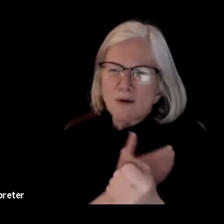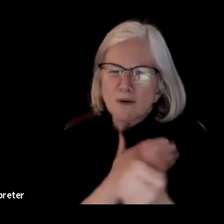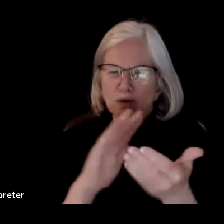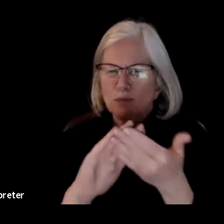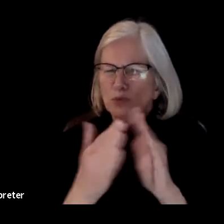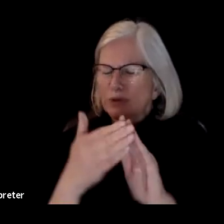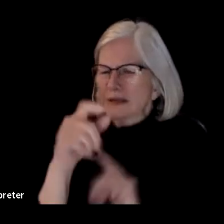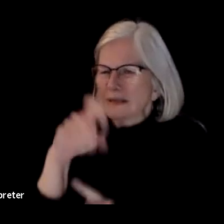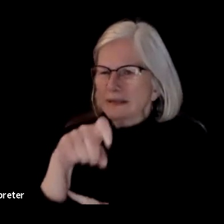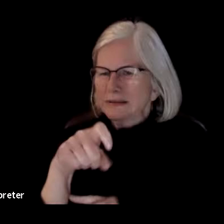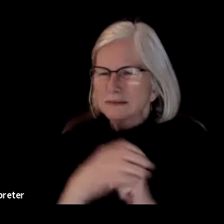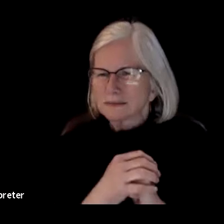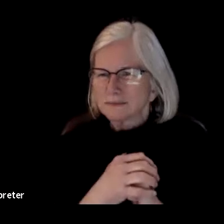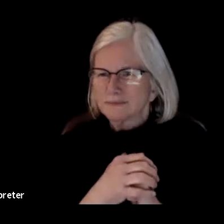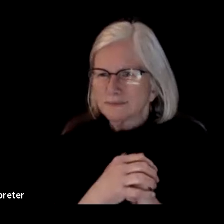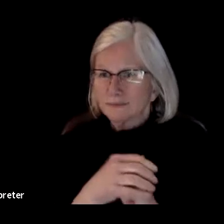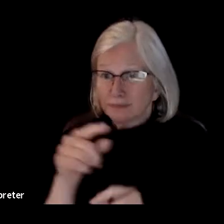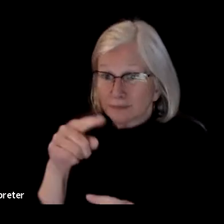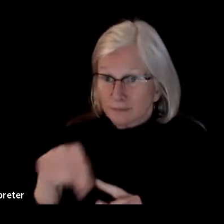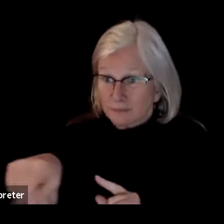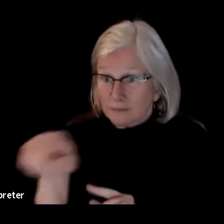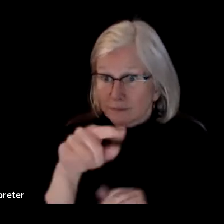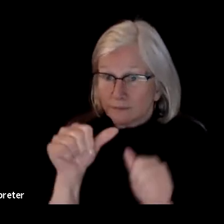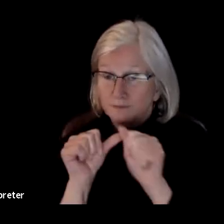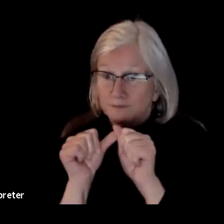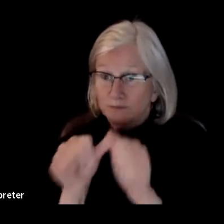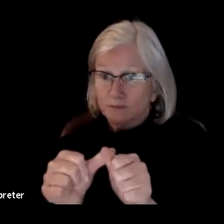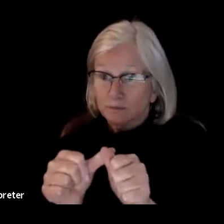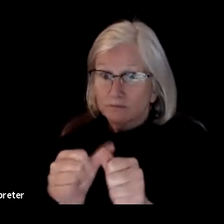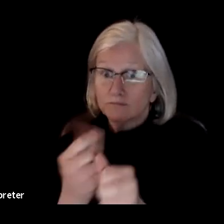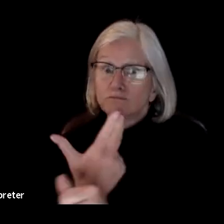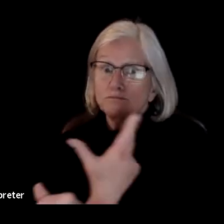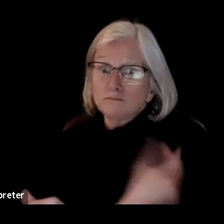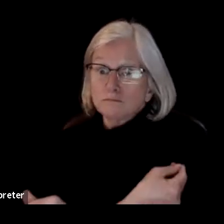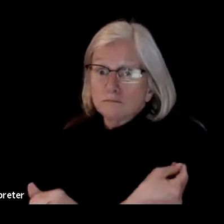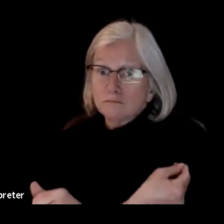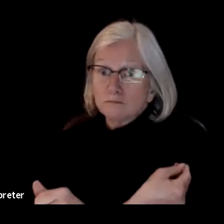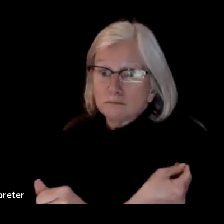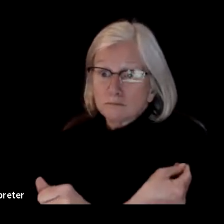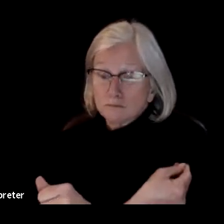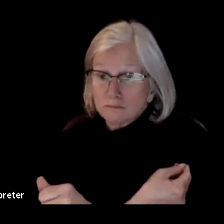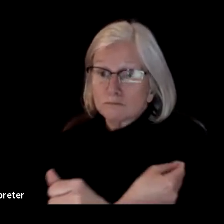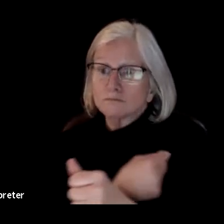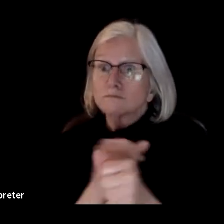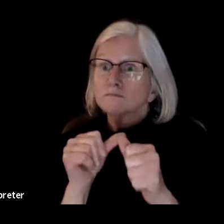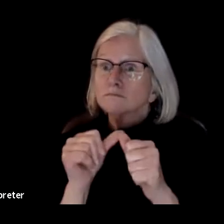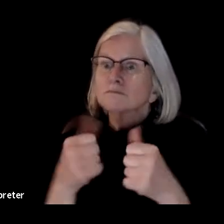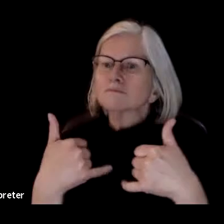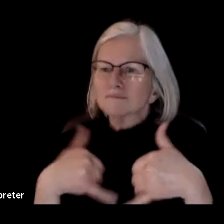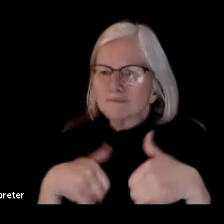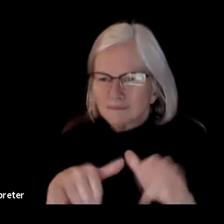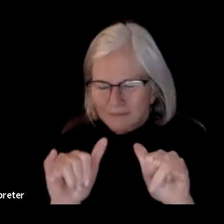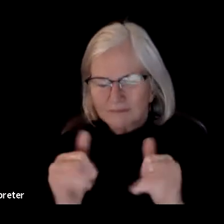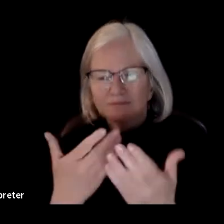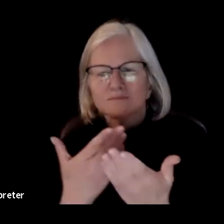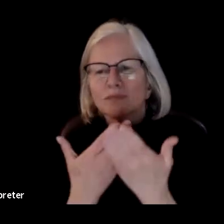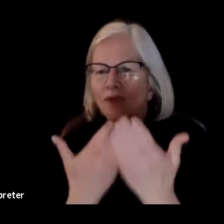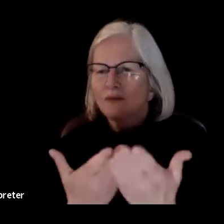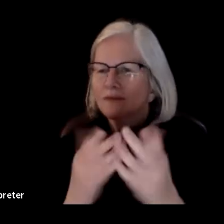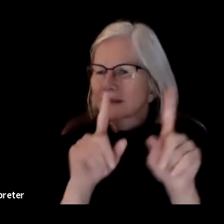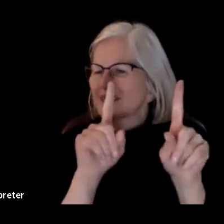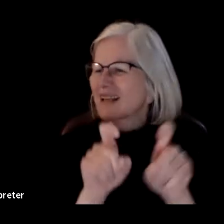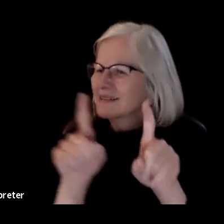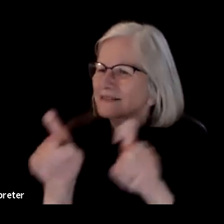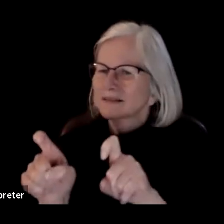care providers continue to receive the vaccine, we continue to offer this important testing. The same is true